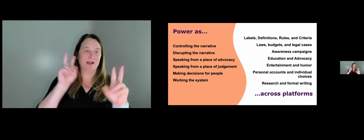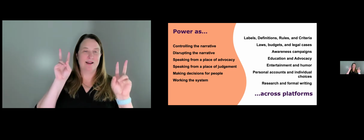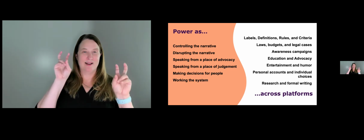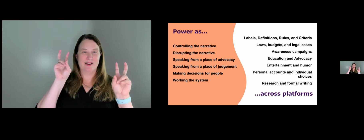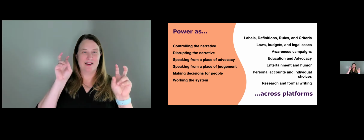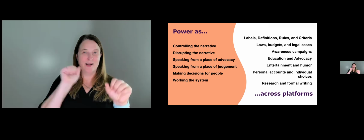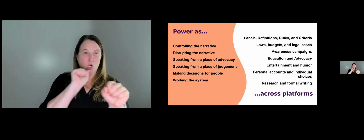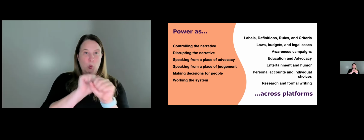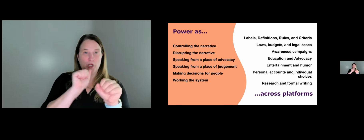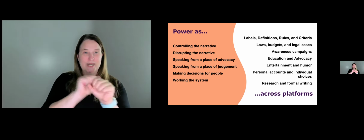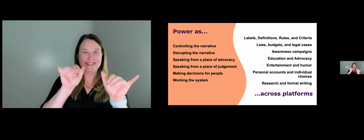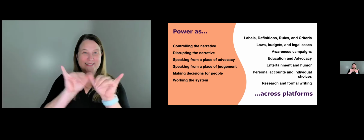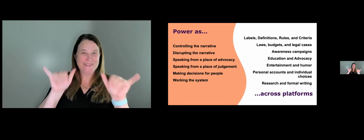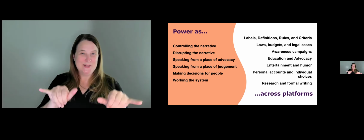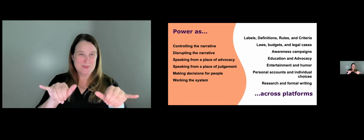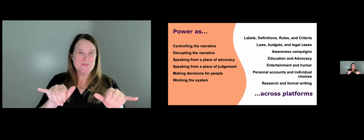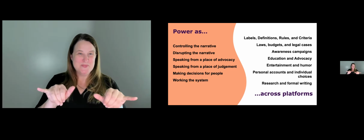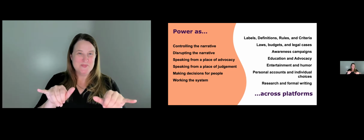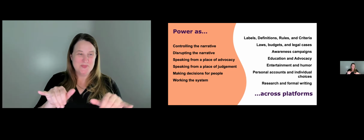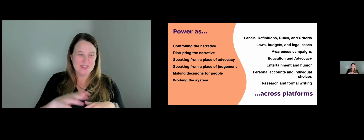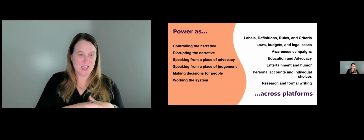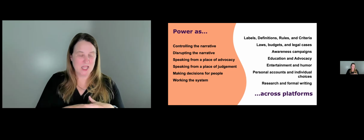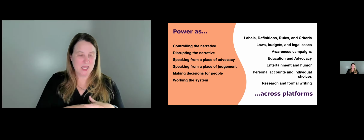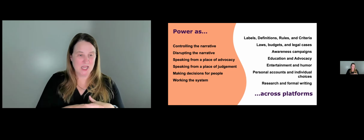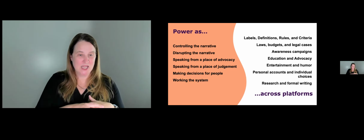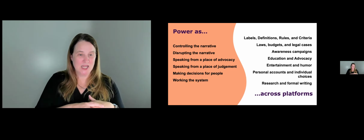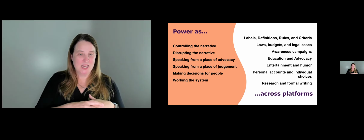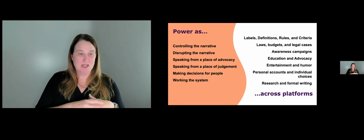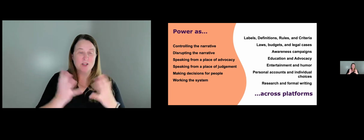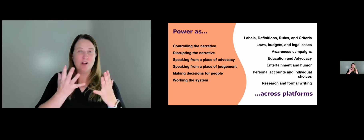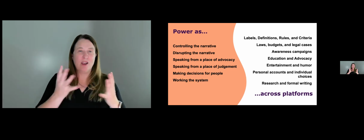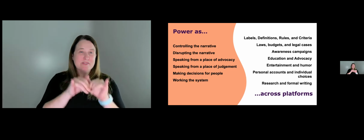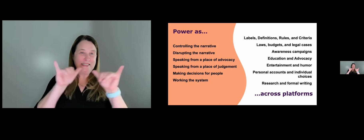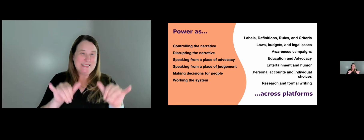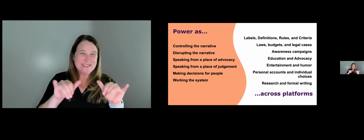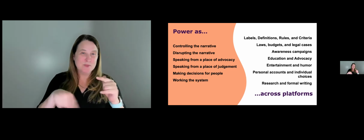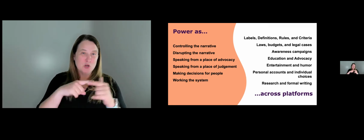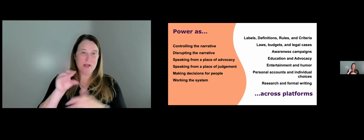The last example here is working the system.